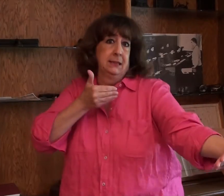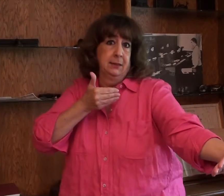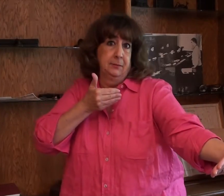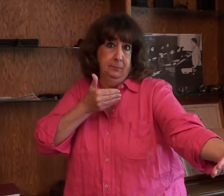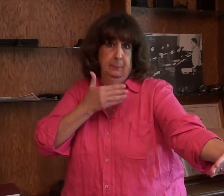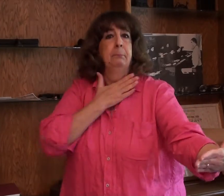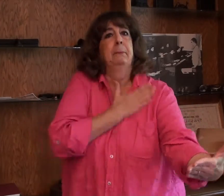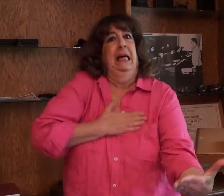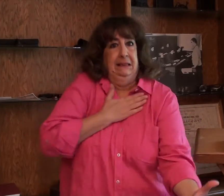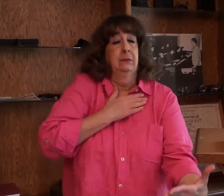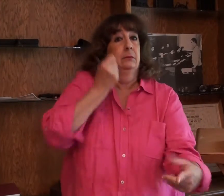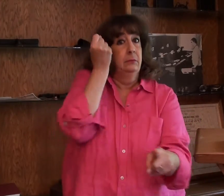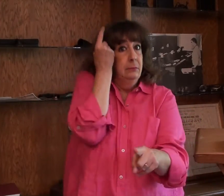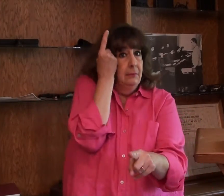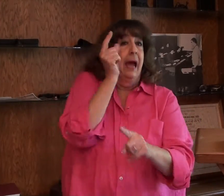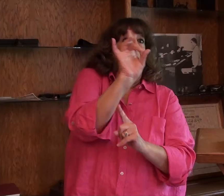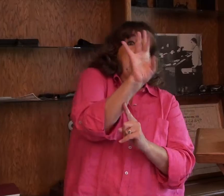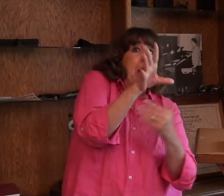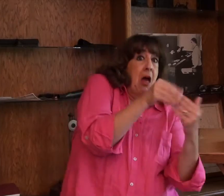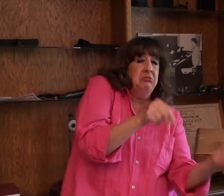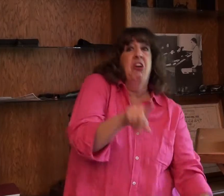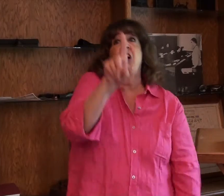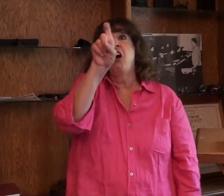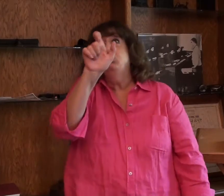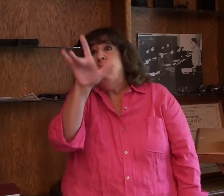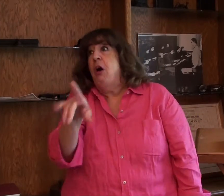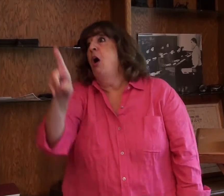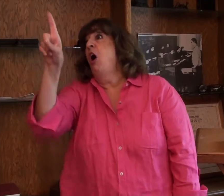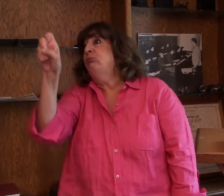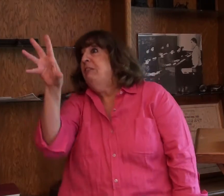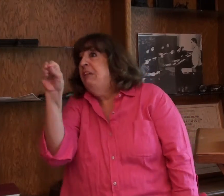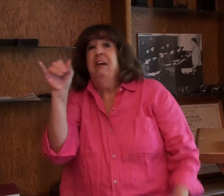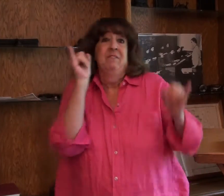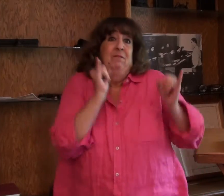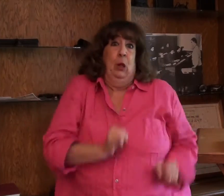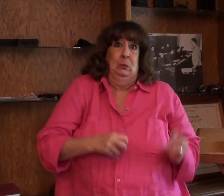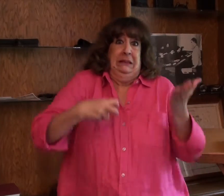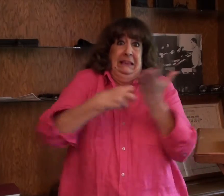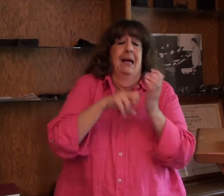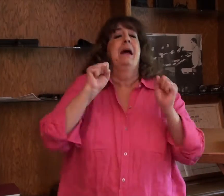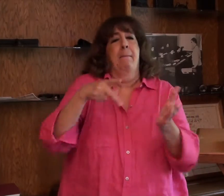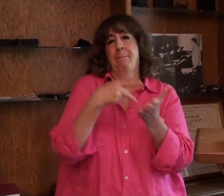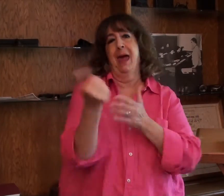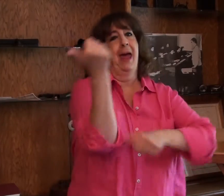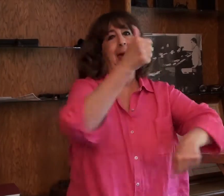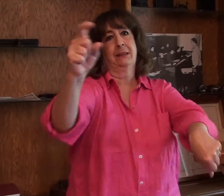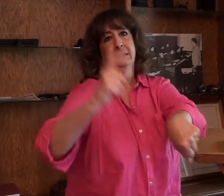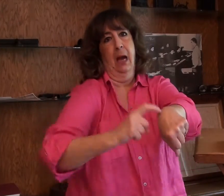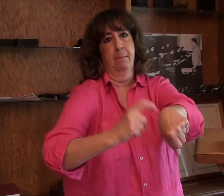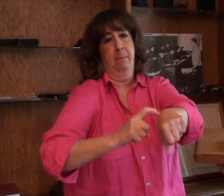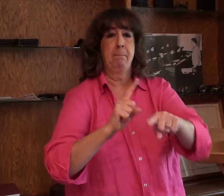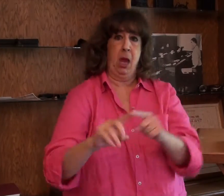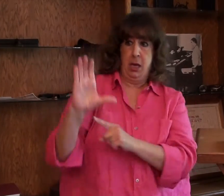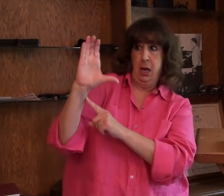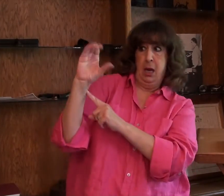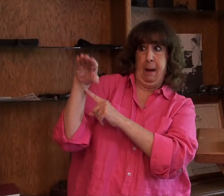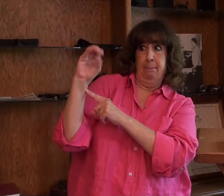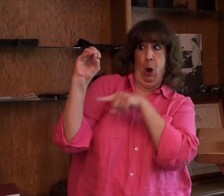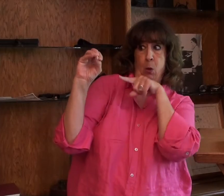or 3 weeks in advance of that. So whether you do the $85, the $125, or the $150 individual ticket,